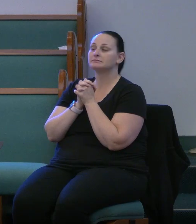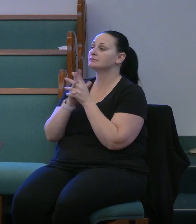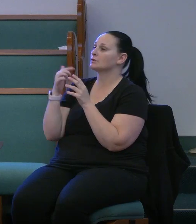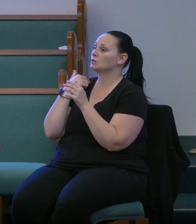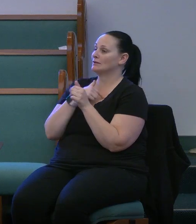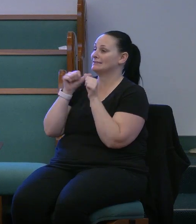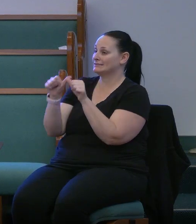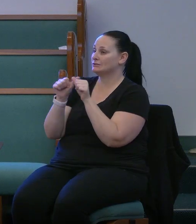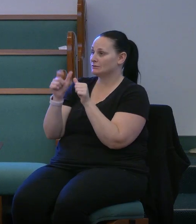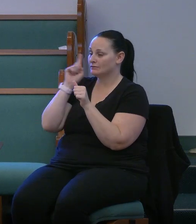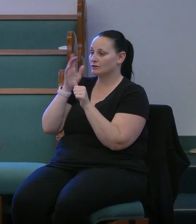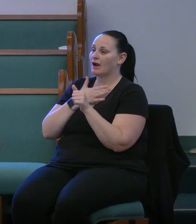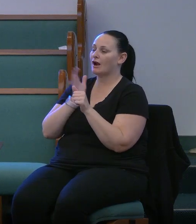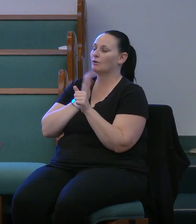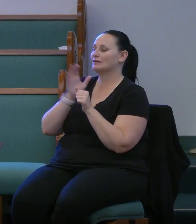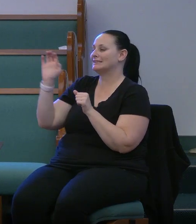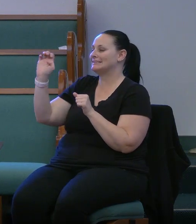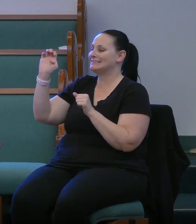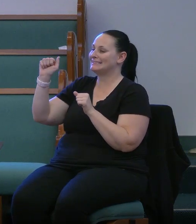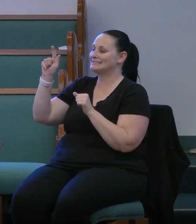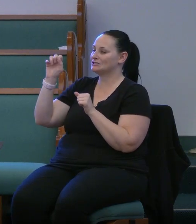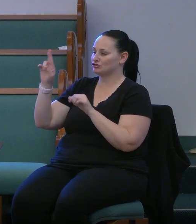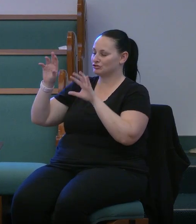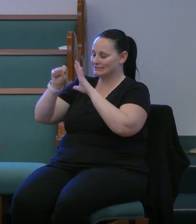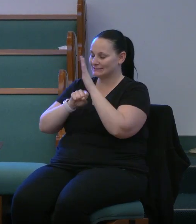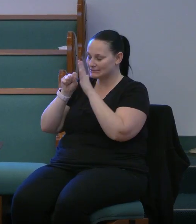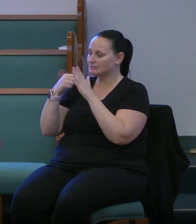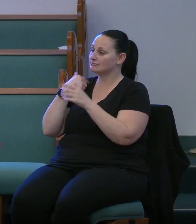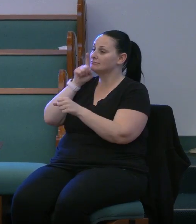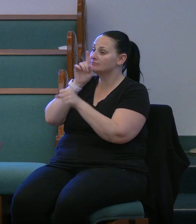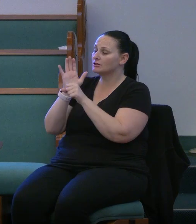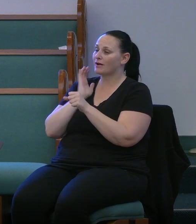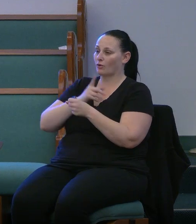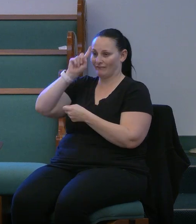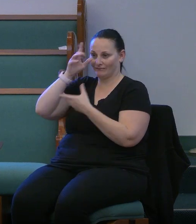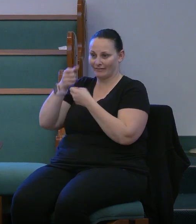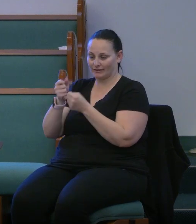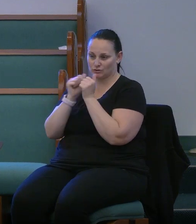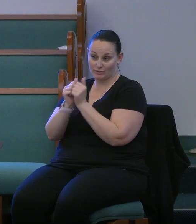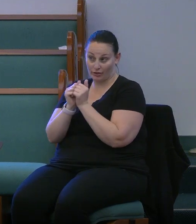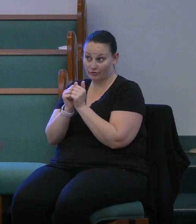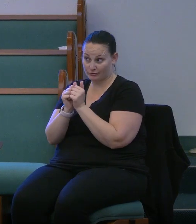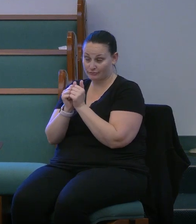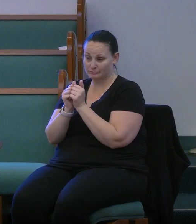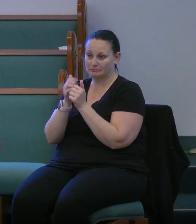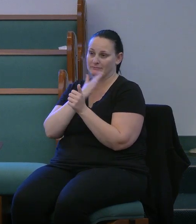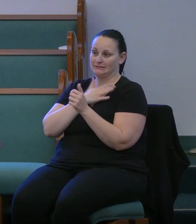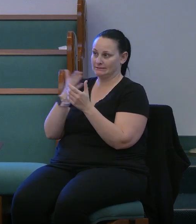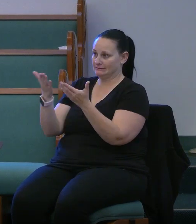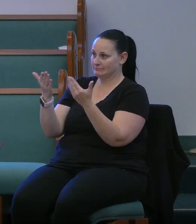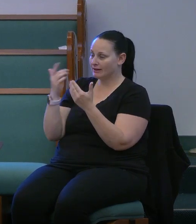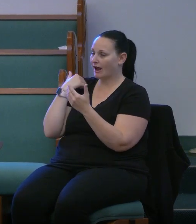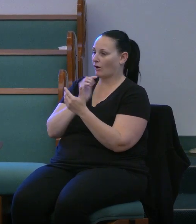Continue on in our Easter season, let us affirm our faith together. Will you join me in